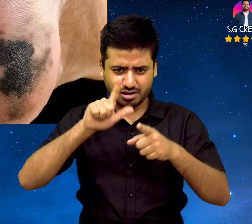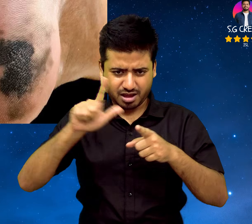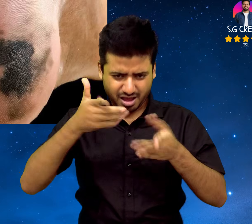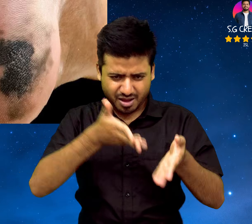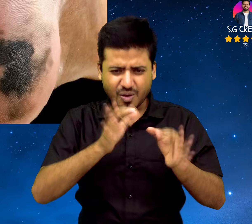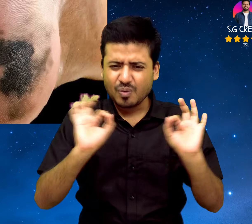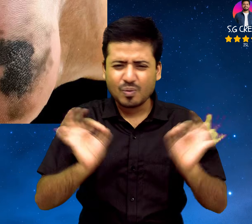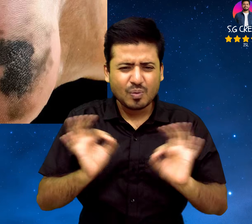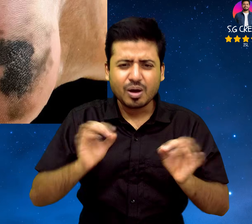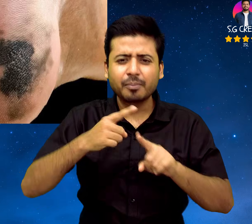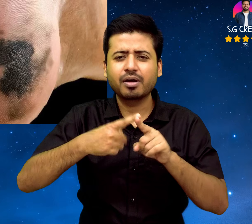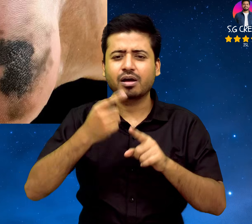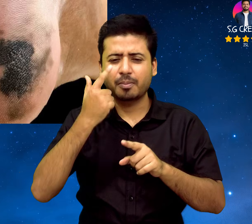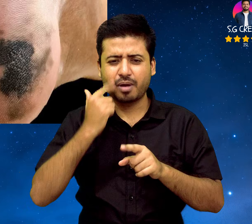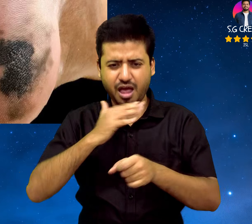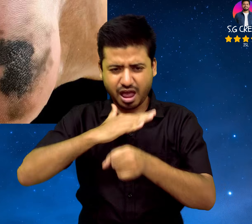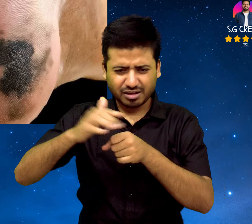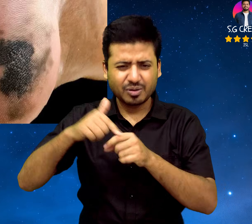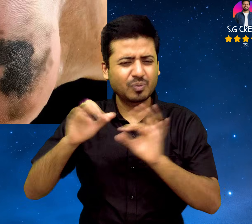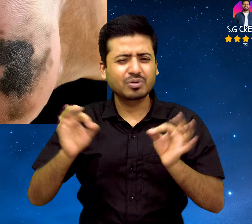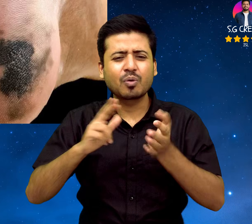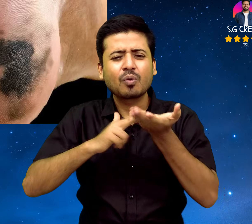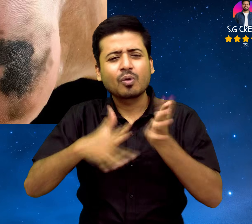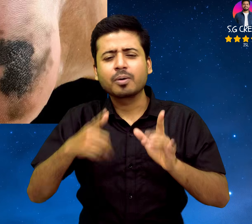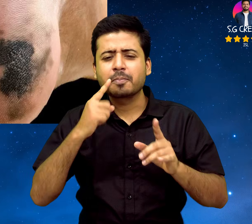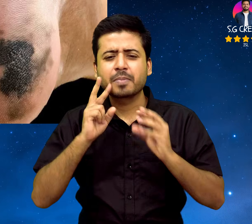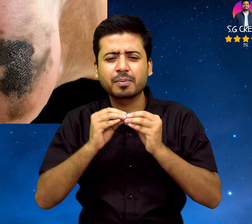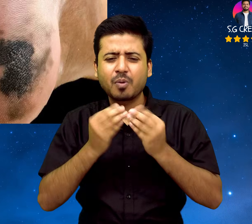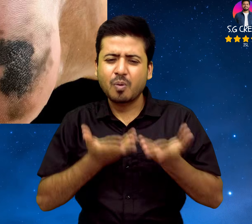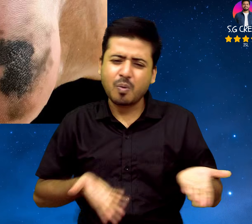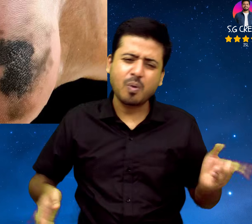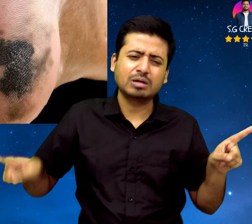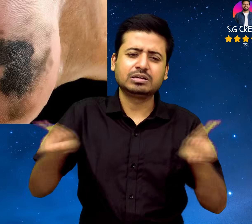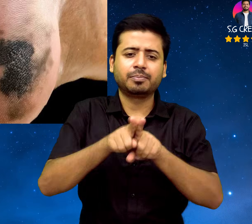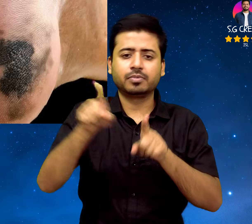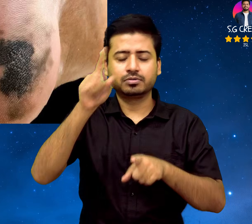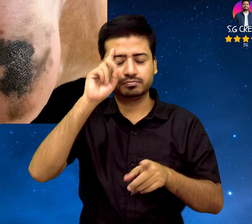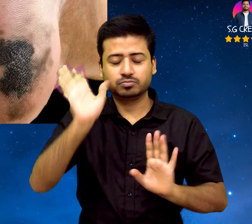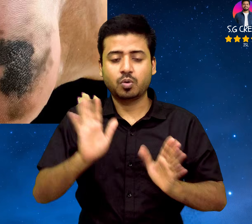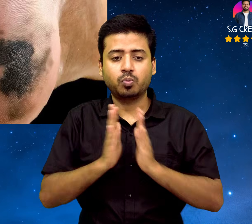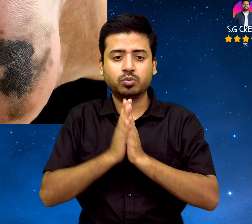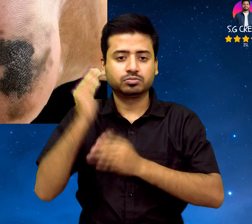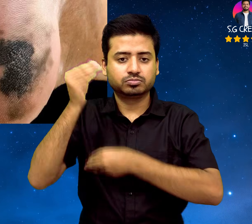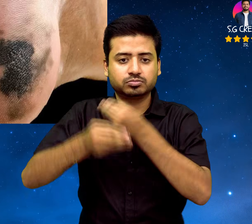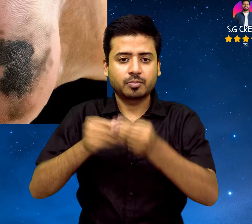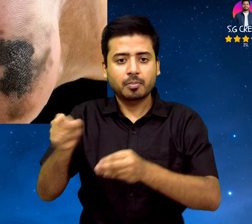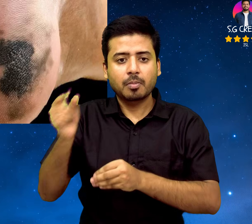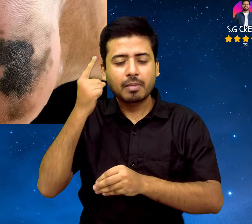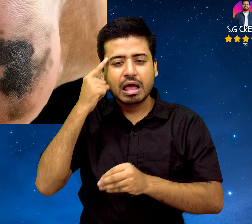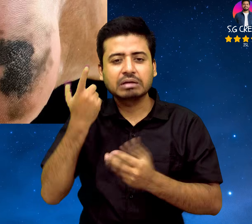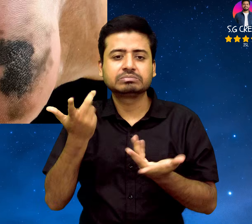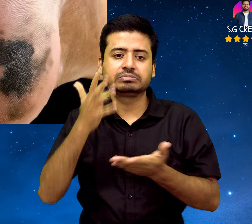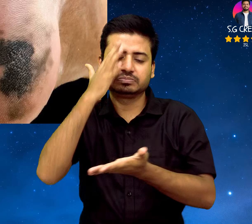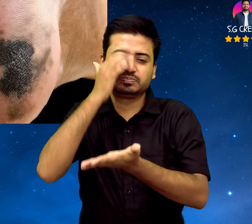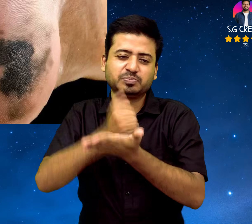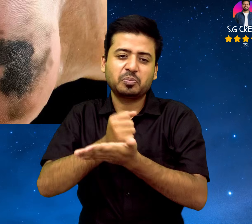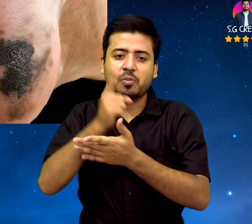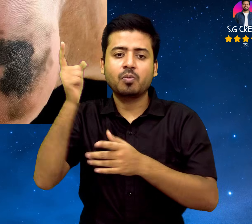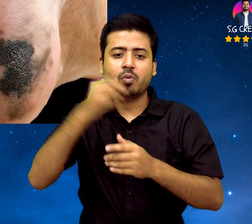and detoxifier. Cancer prevention and anti-carcinogenic mechanisms. Epidemiological studies, including reports